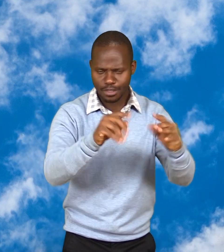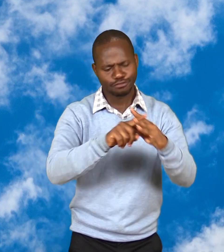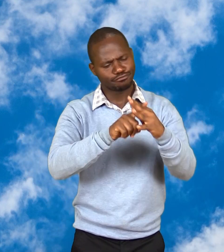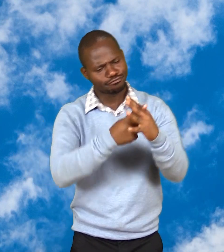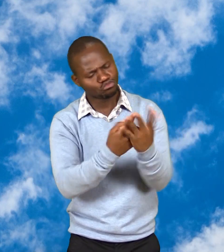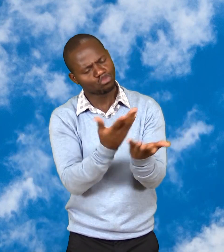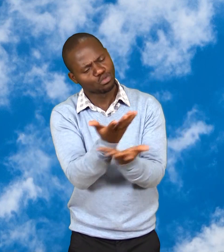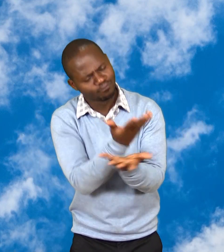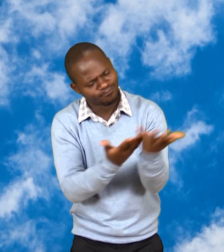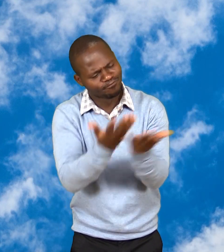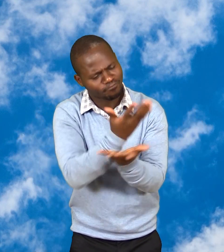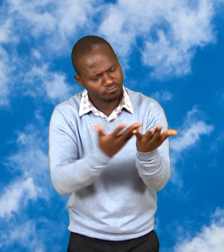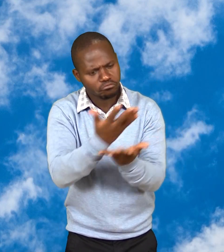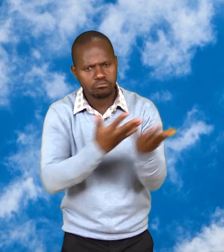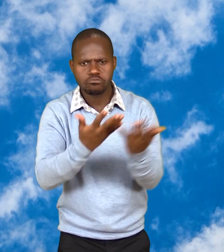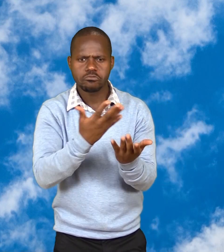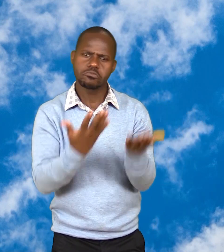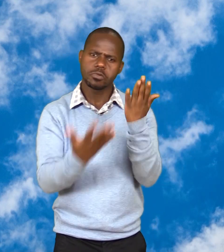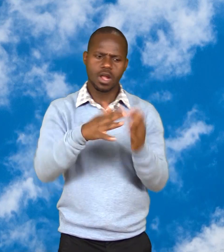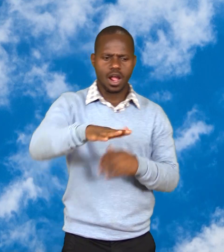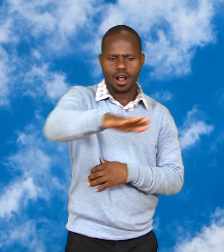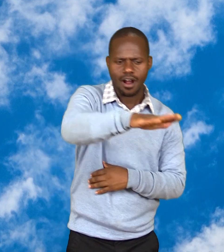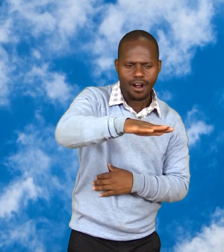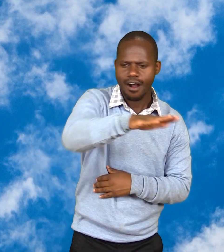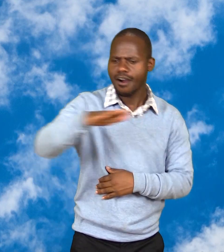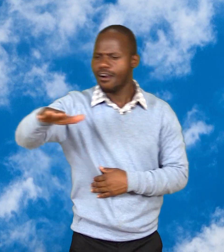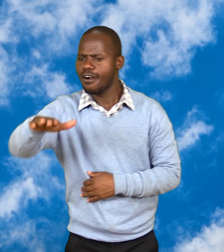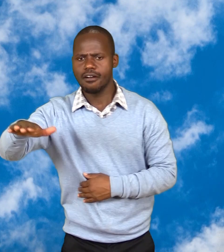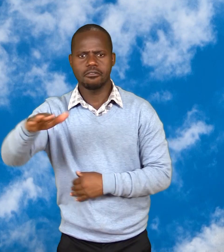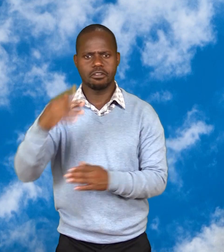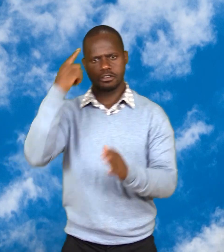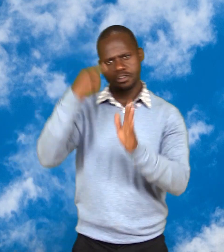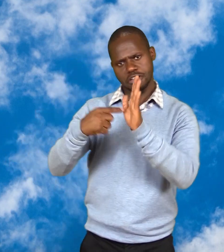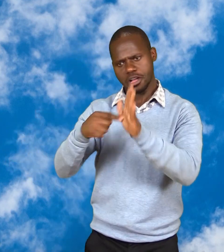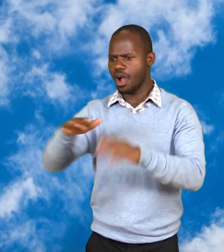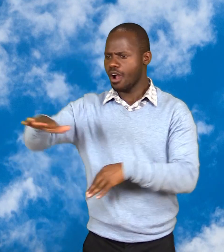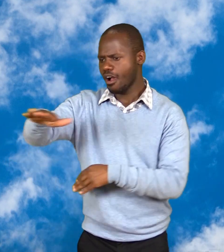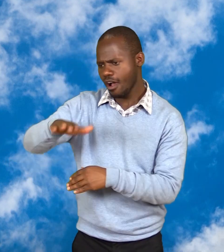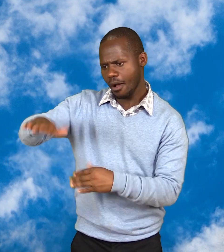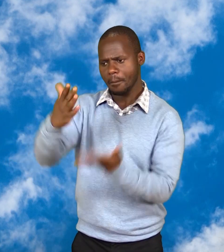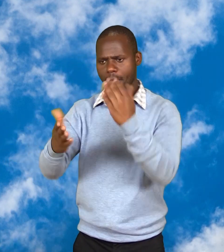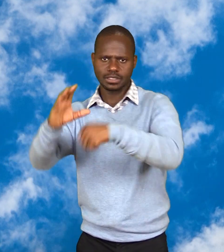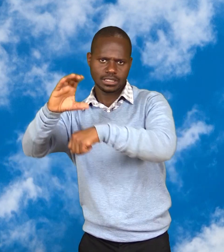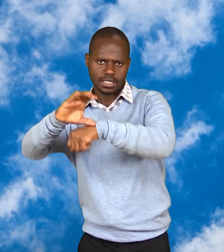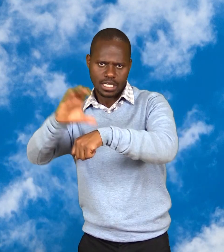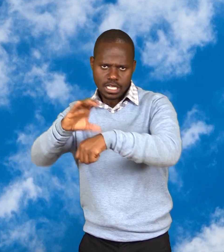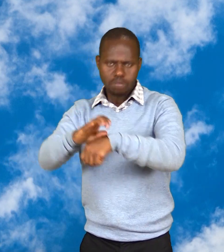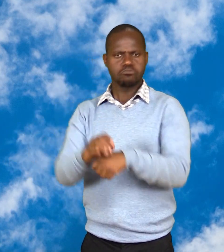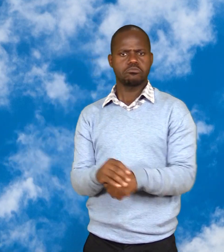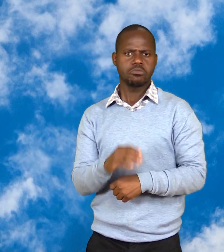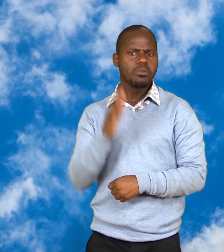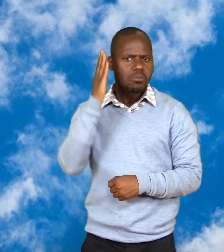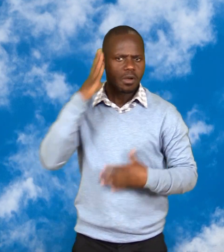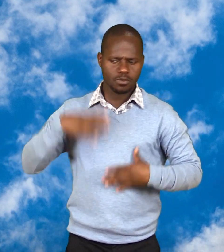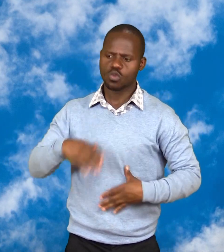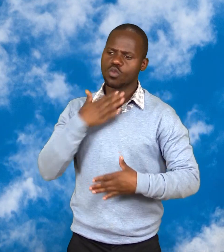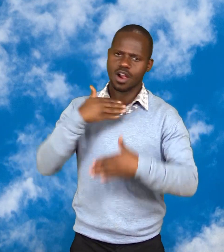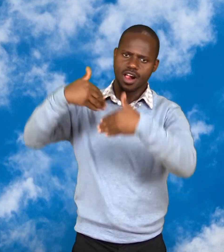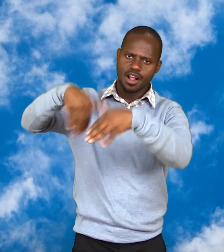you're saying the final goodbyes so that you can recess or leave for the meeting. Let's say maybe you're in church and